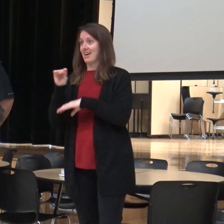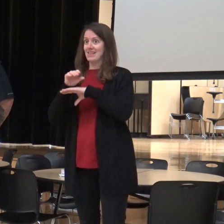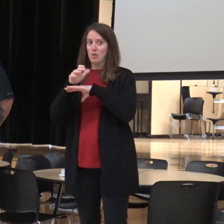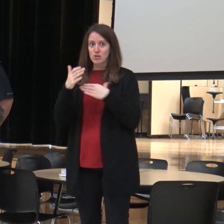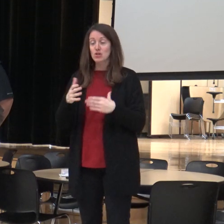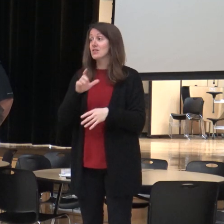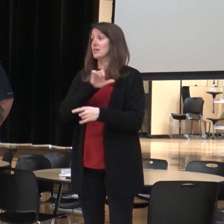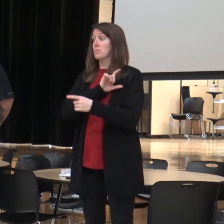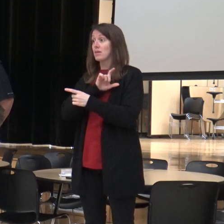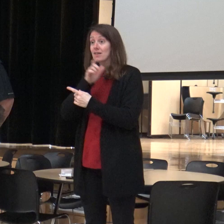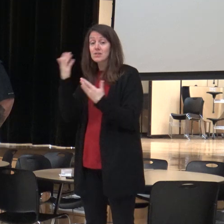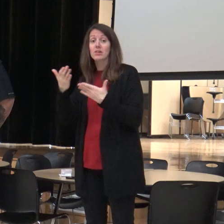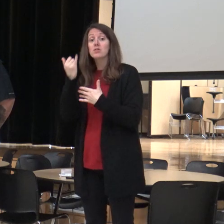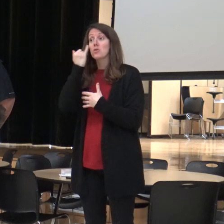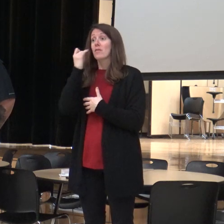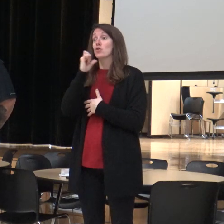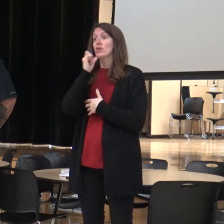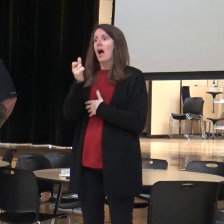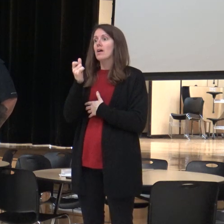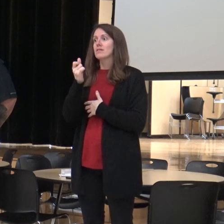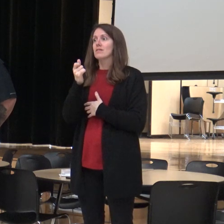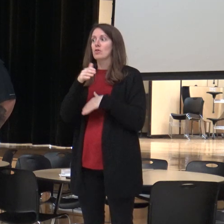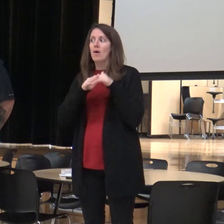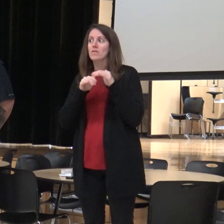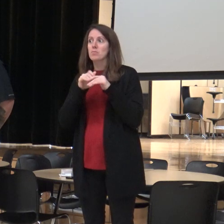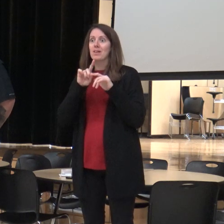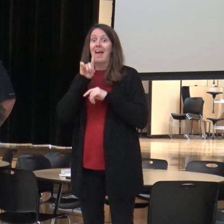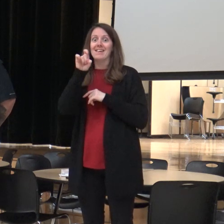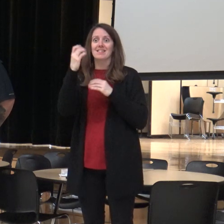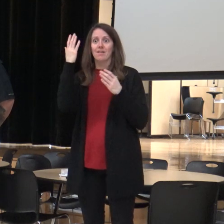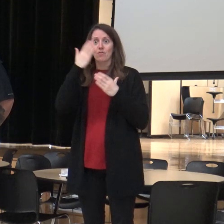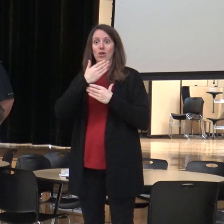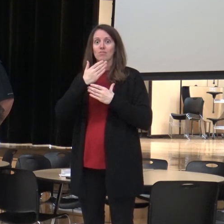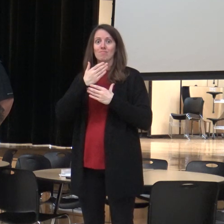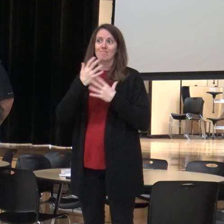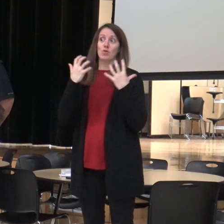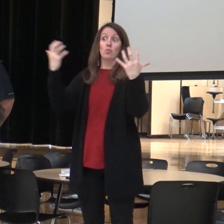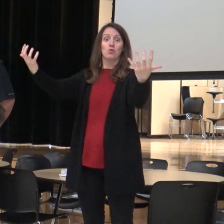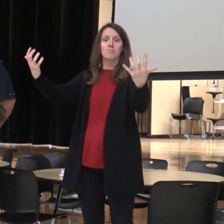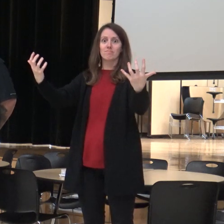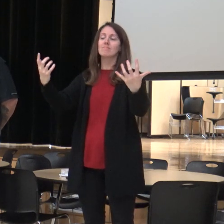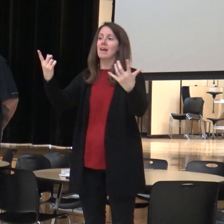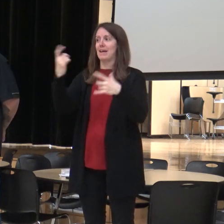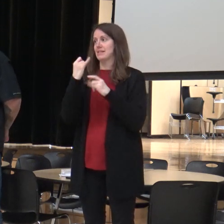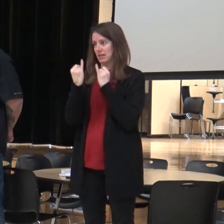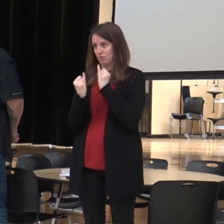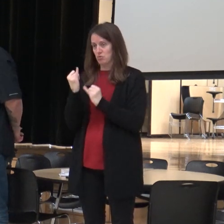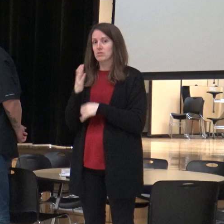here, so if you're more comfortable asking an individual question, please do that as well. All right? Thank you.